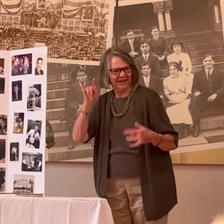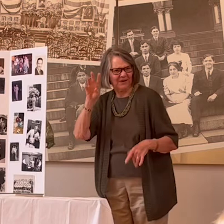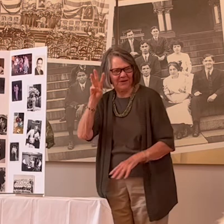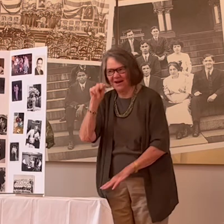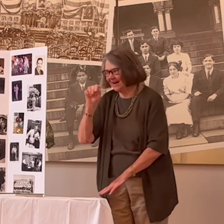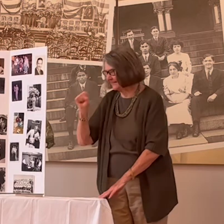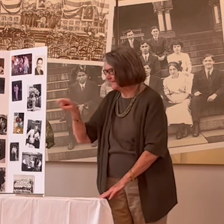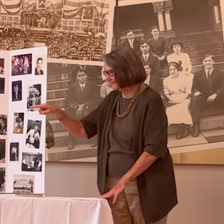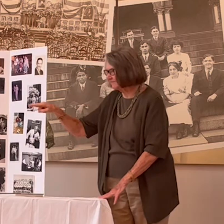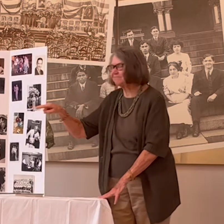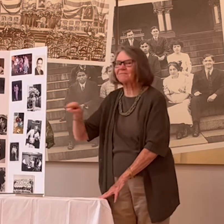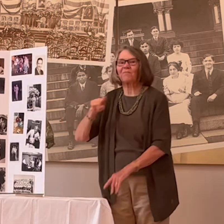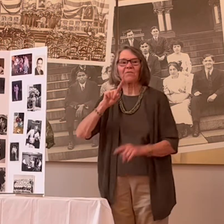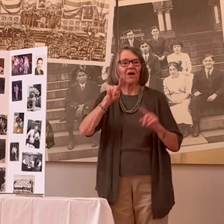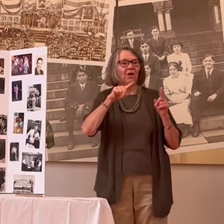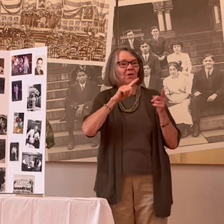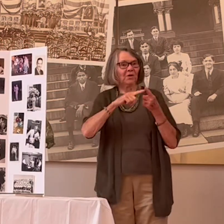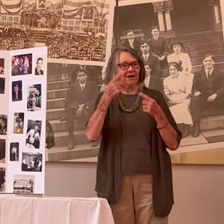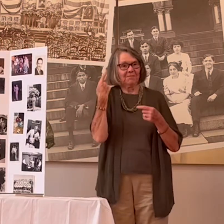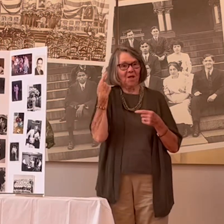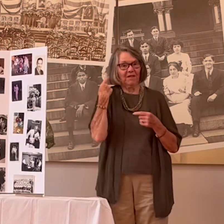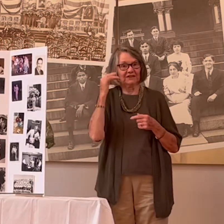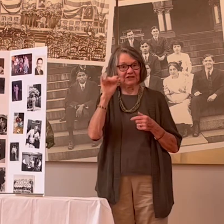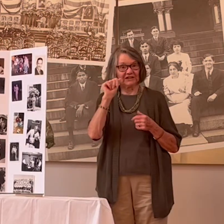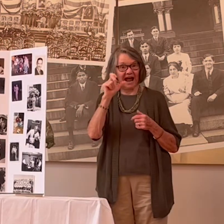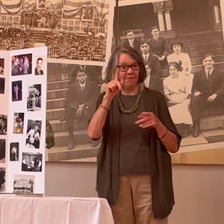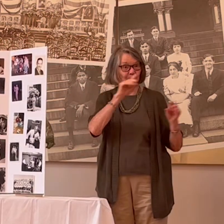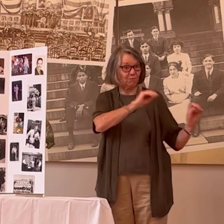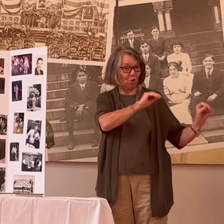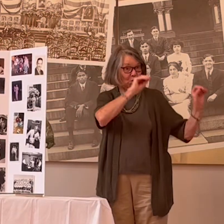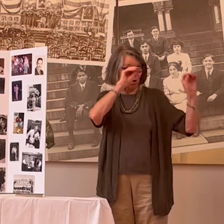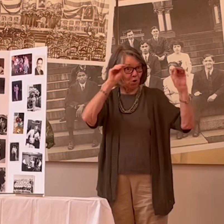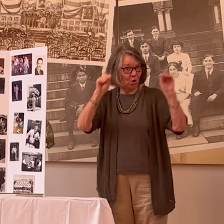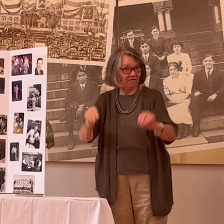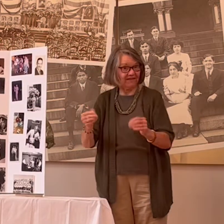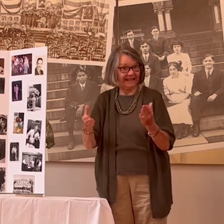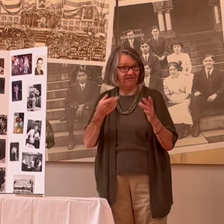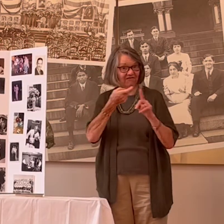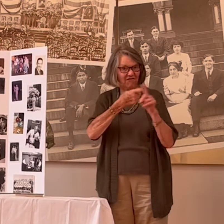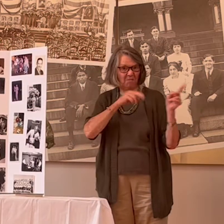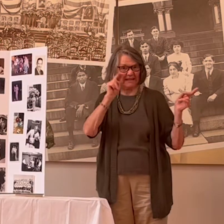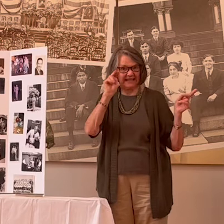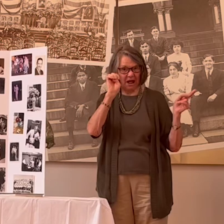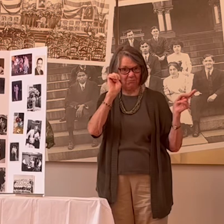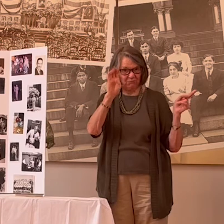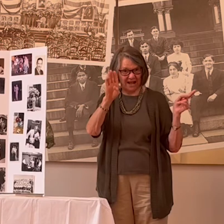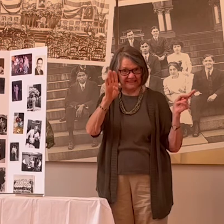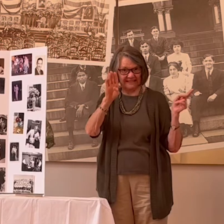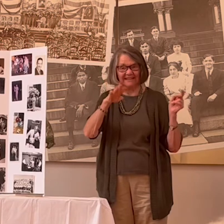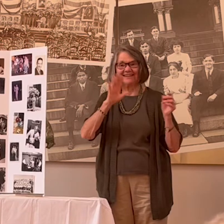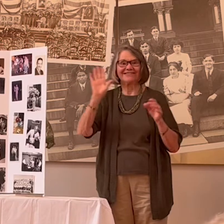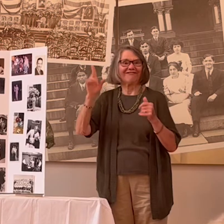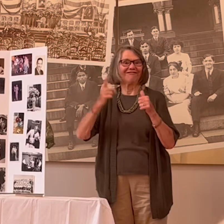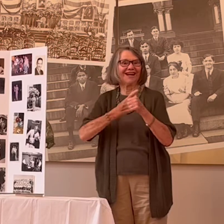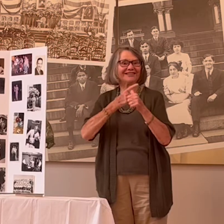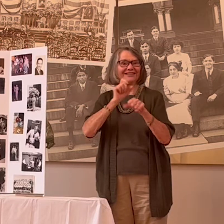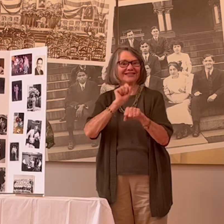Right? I'm sure a lot of people have questions what this was. My understanding is that when we moved from